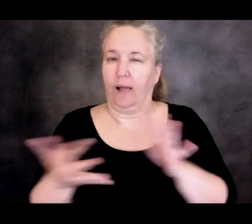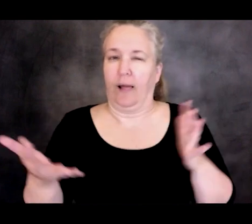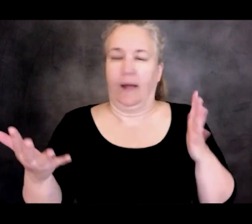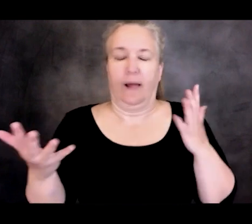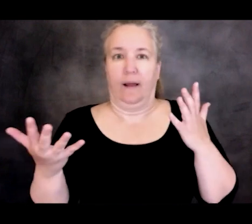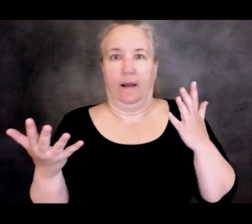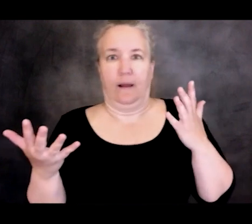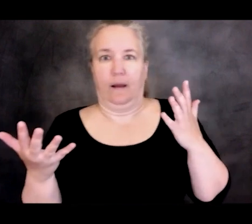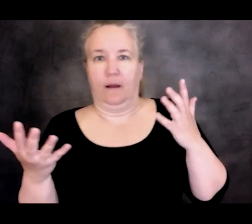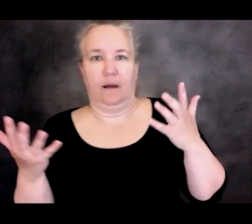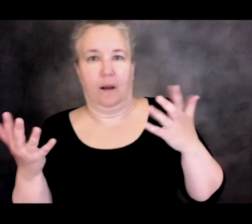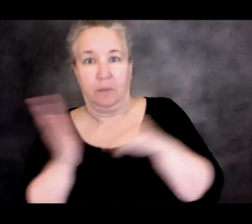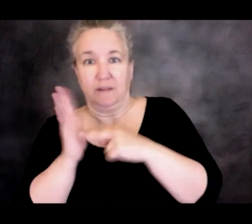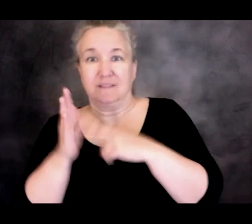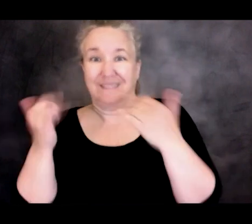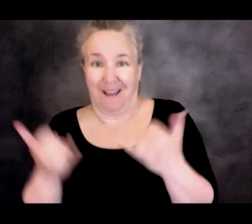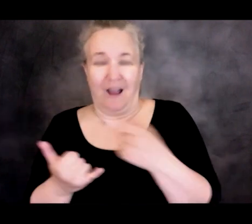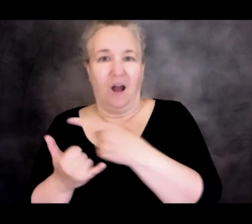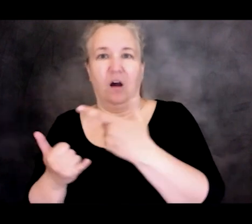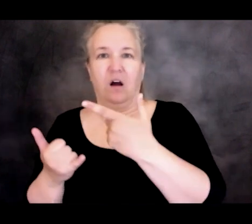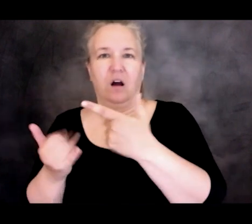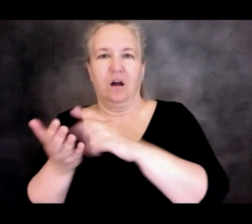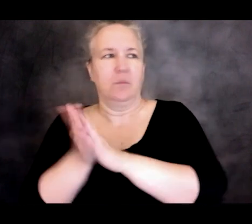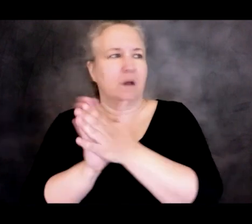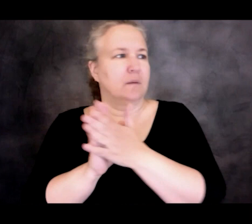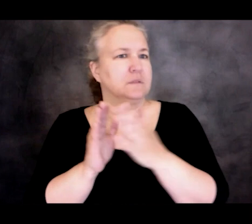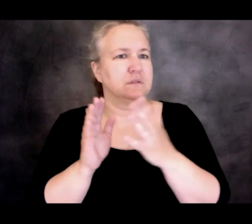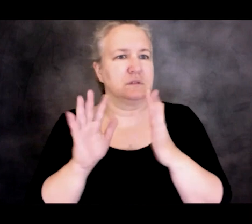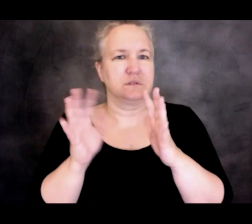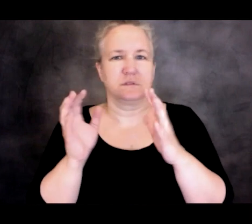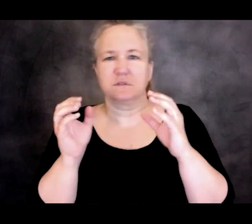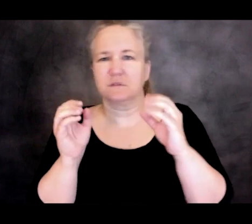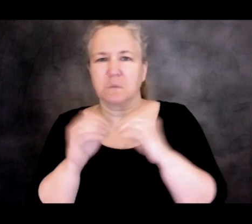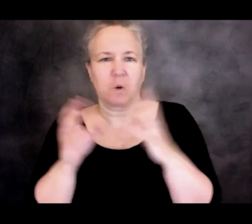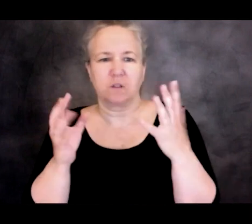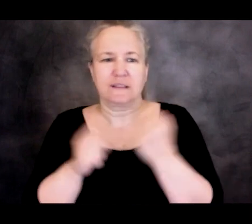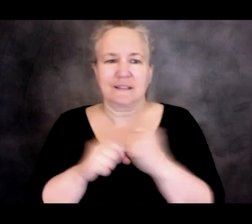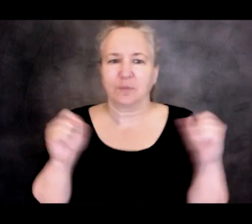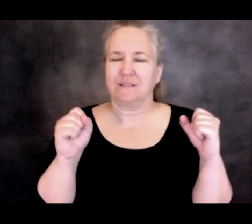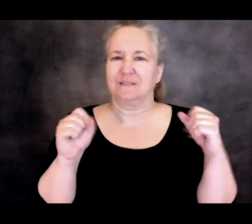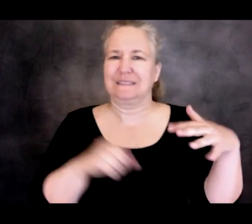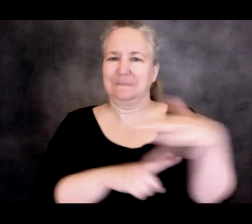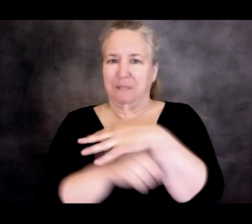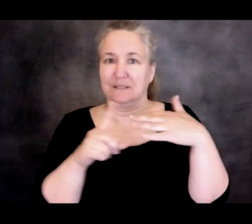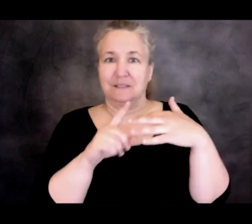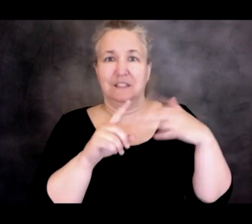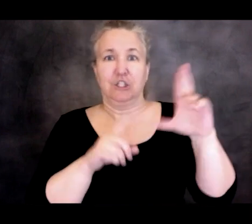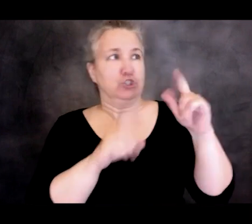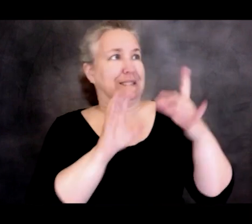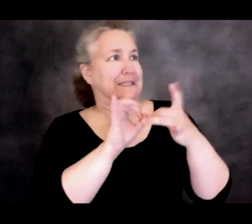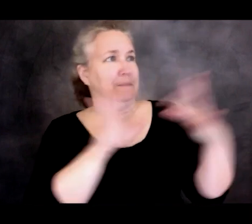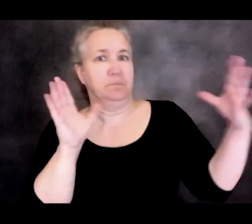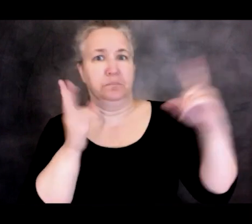invisibility moves him into a kind of liminal space that liberates him from racism, from